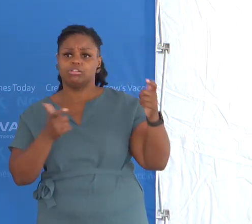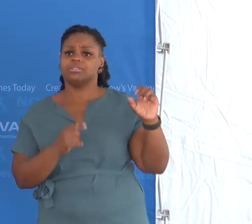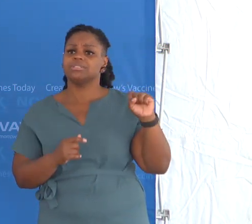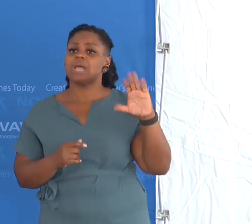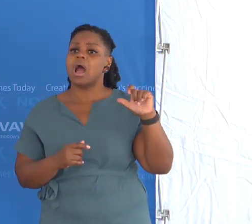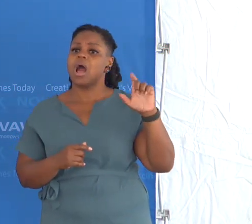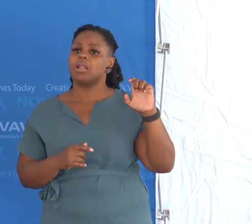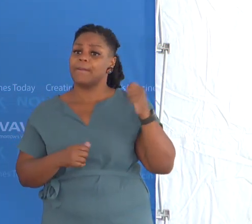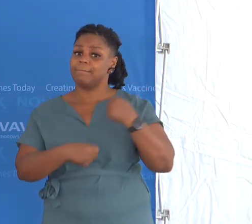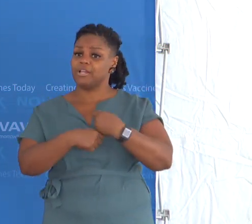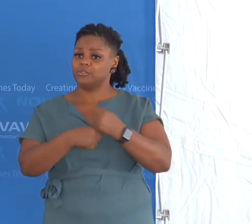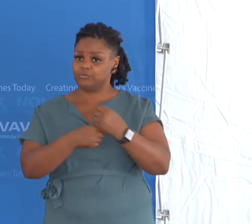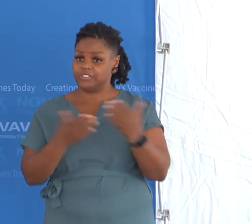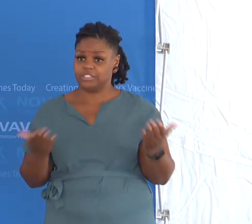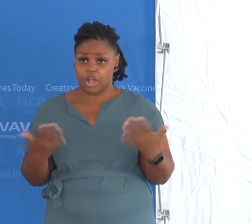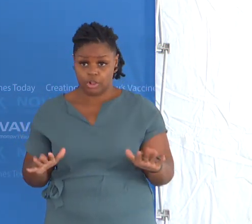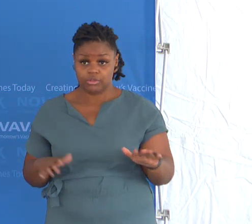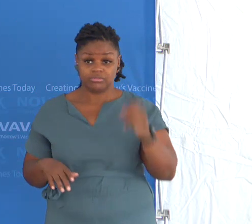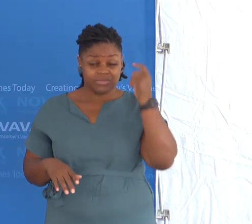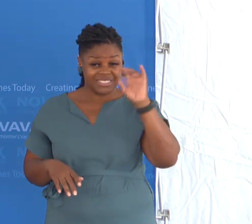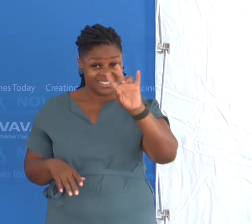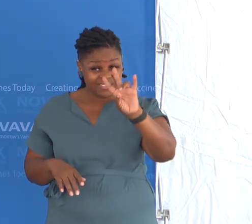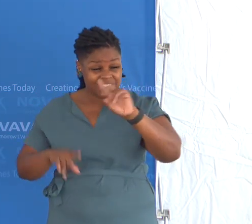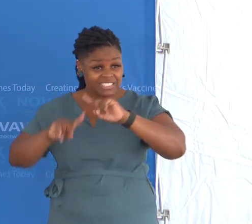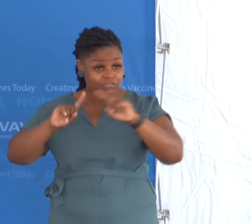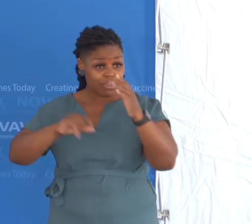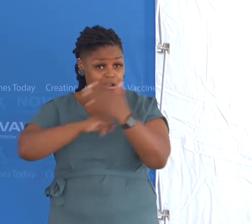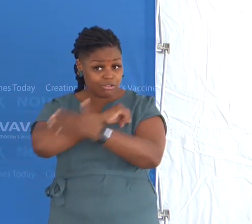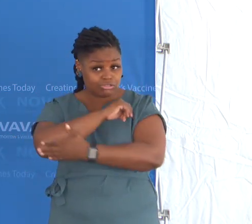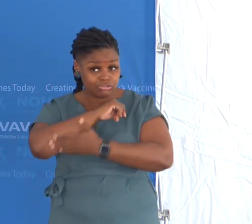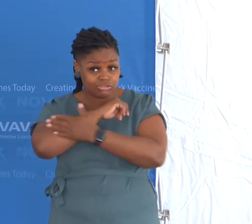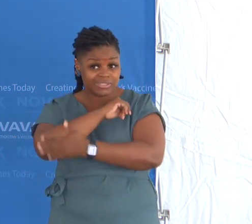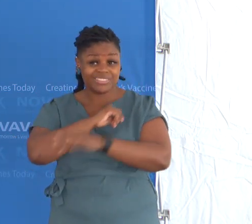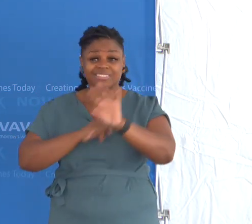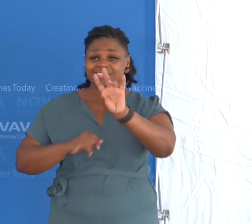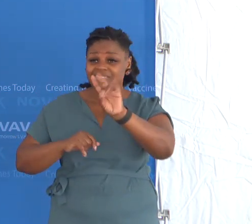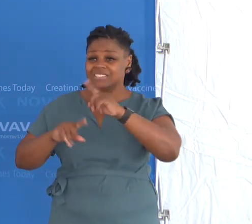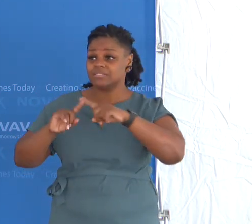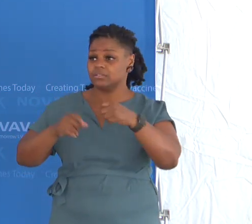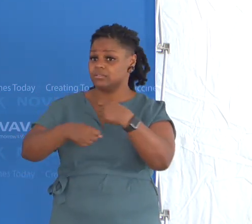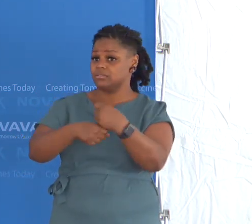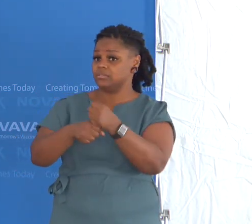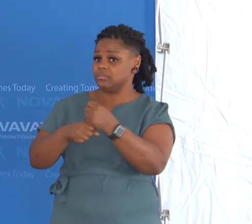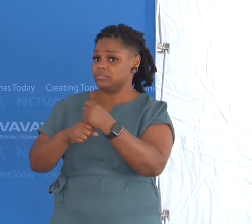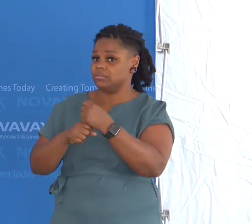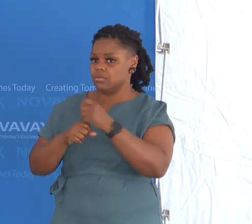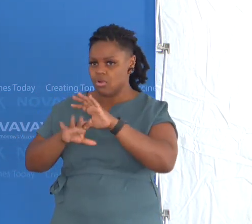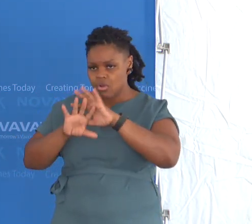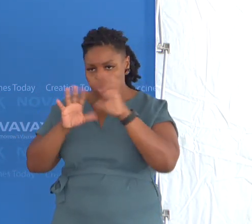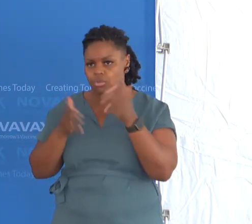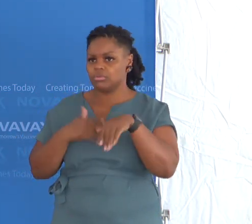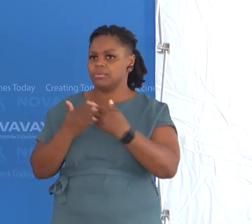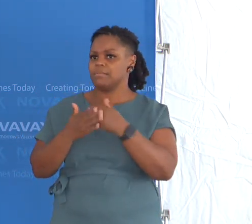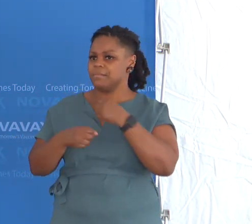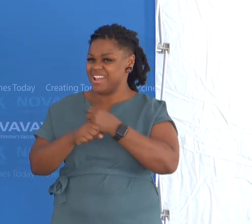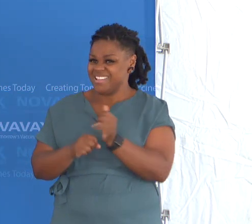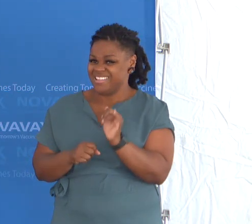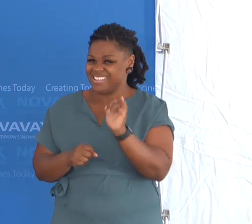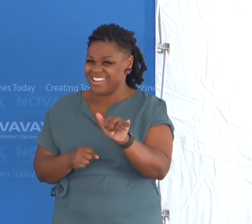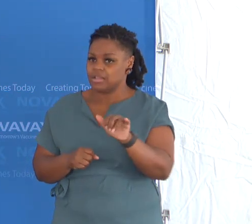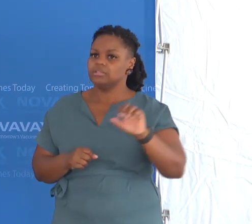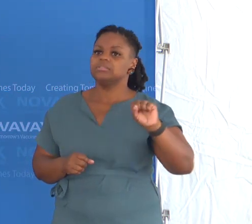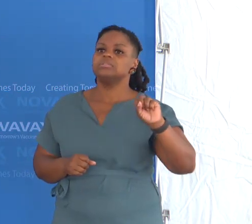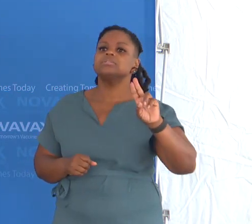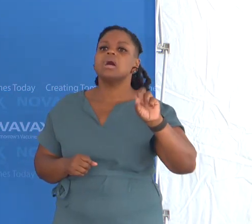countries, 7 different manufacturing sites, all making the drug substance that then ultimately gets formulated into a